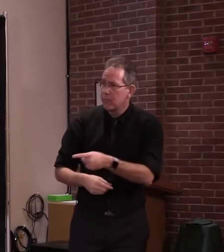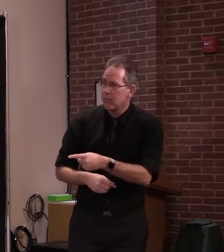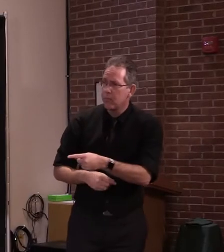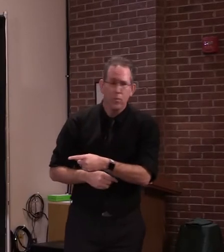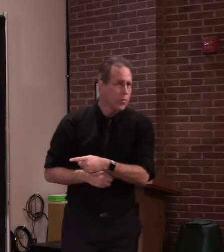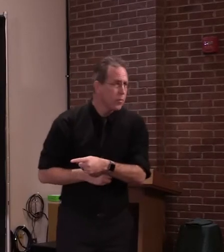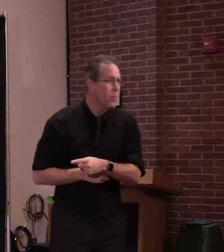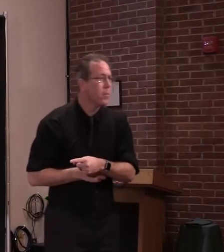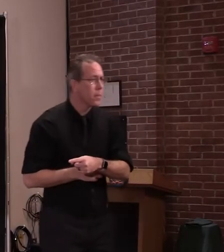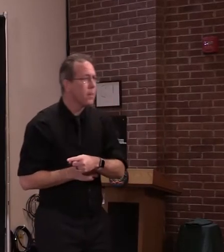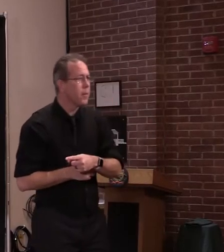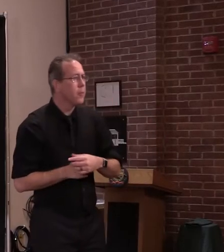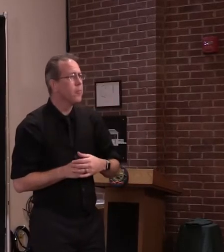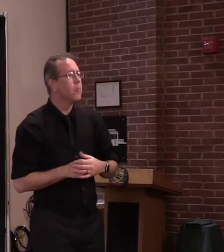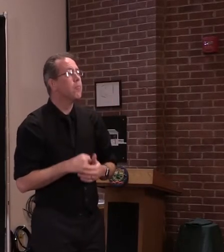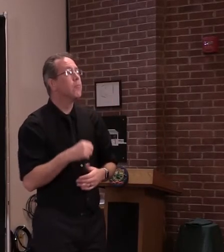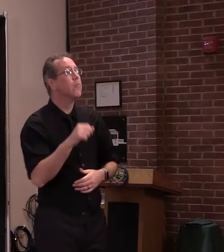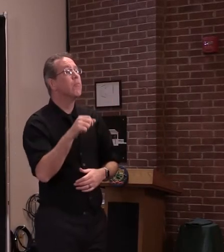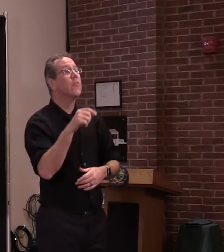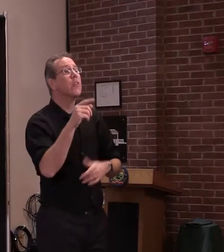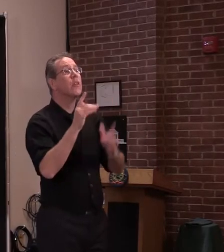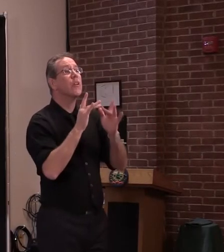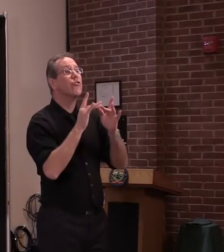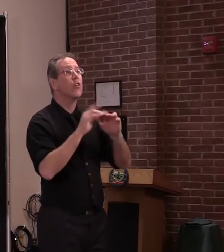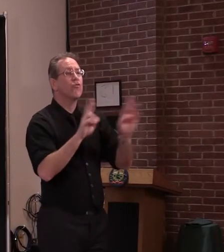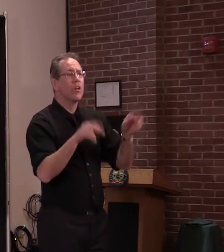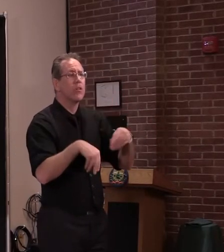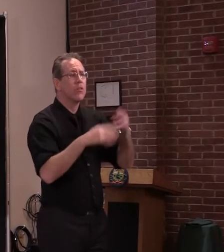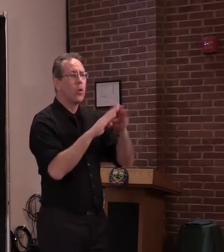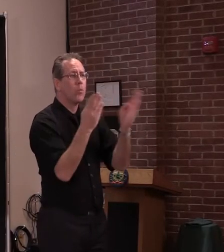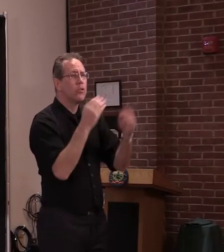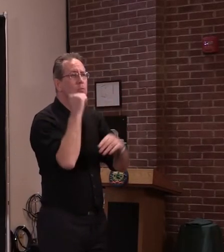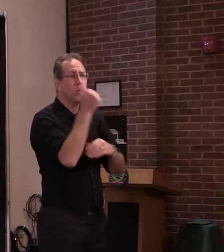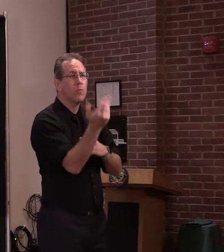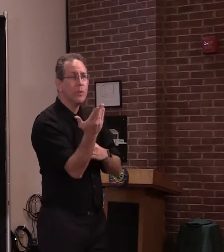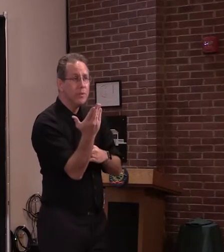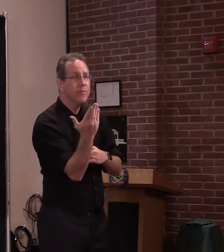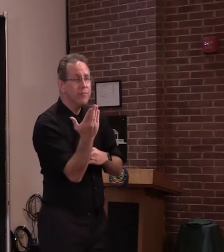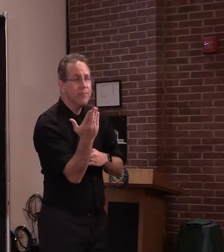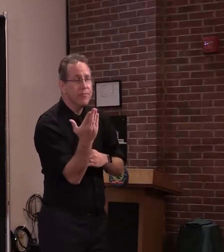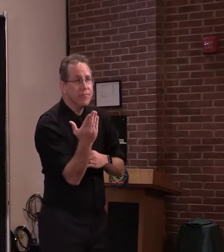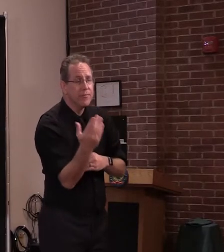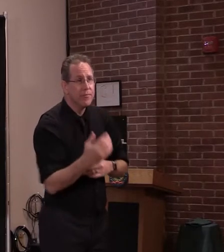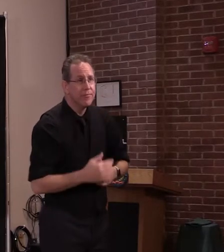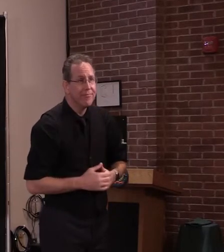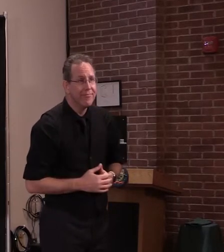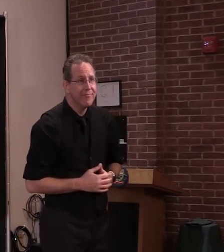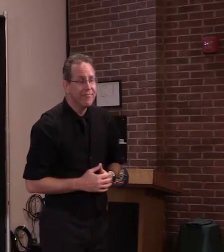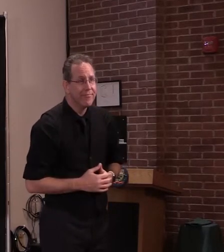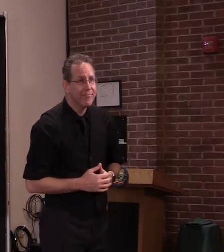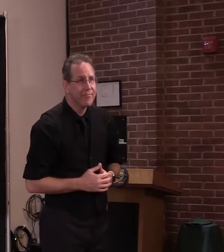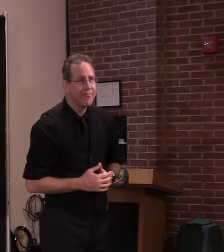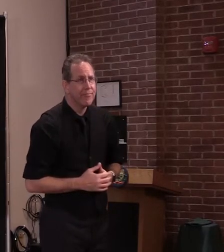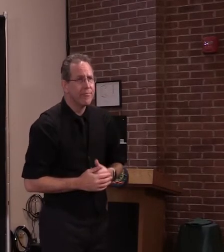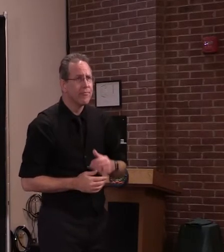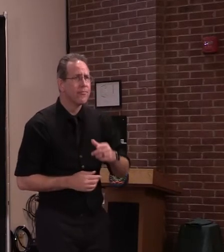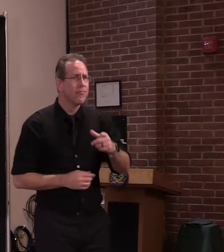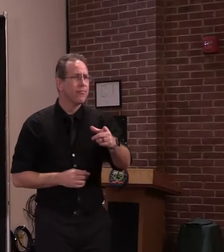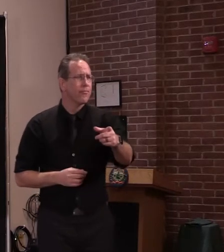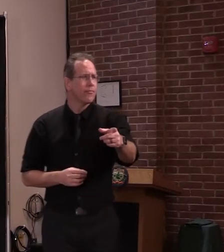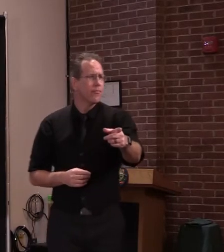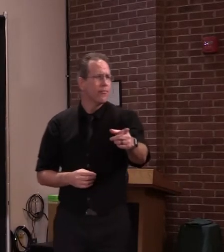The link will be available tomorrow at approximately 10 a.m. In order for folks to begin to start to order. And where should people look for that